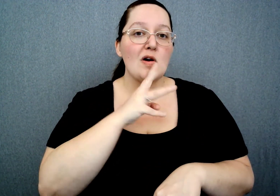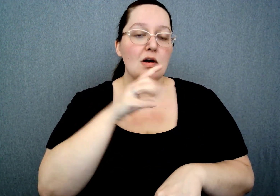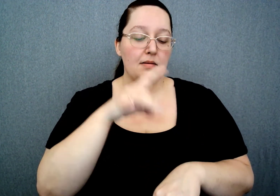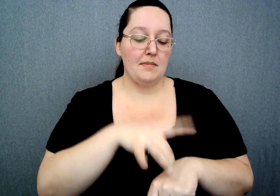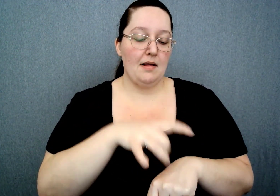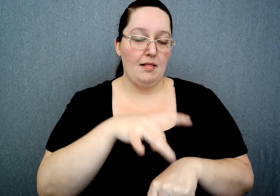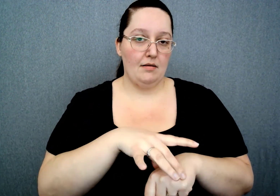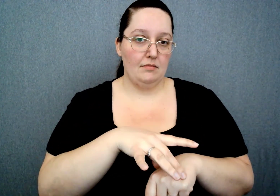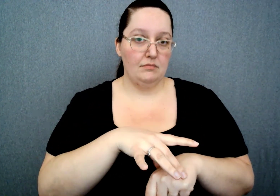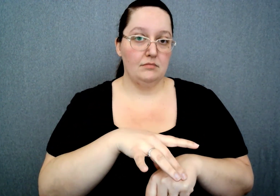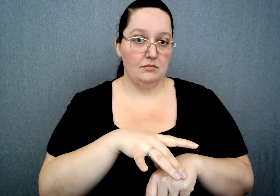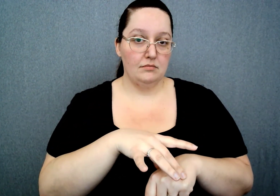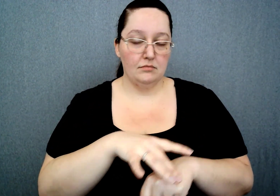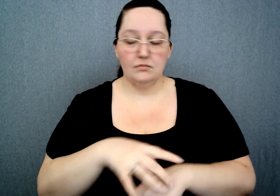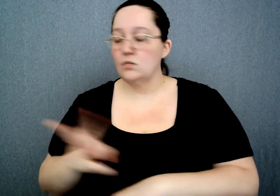twice. Watermelon.